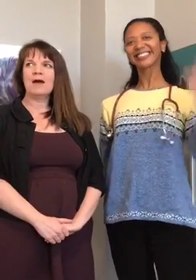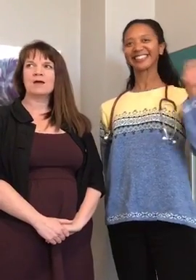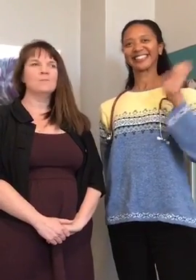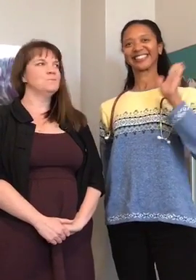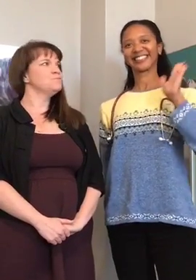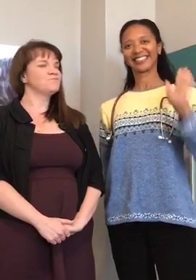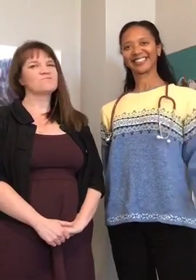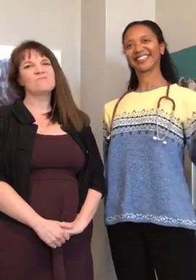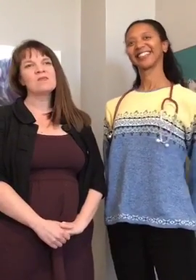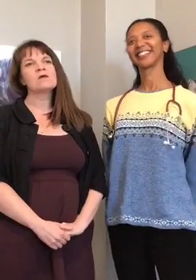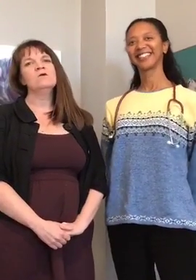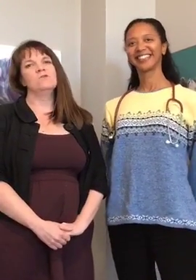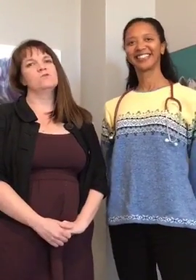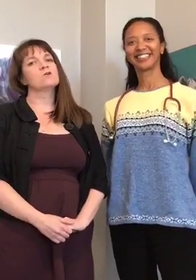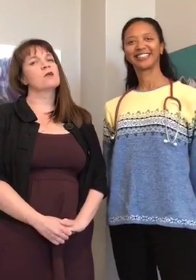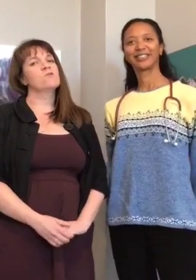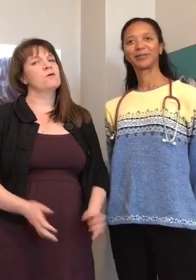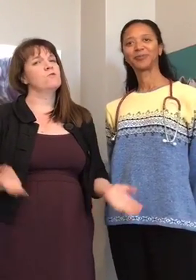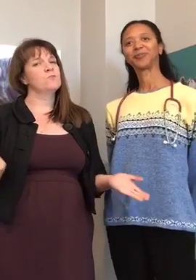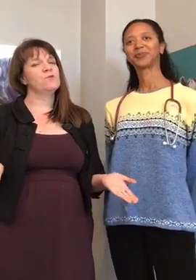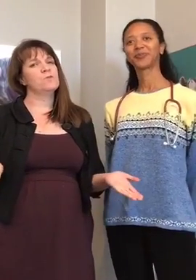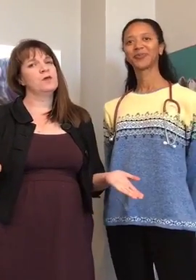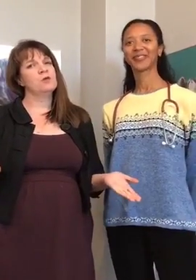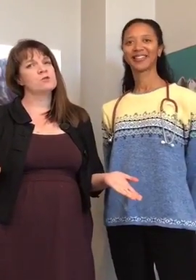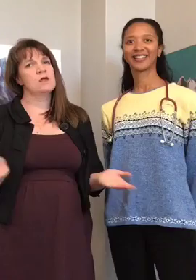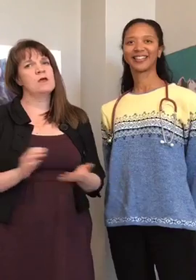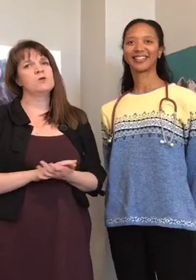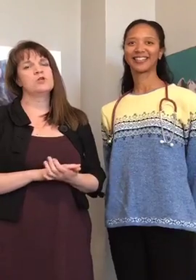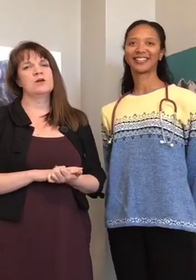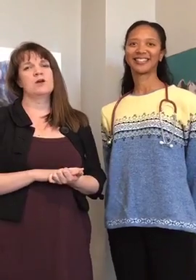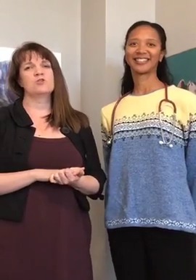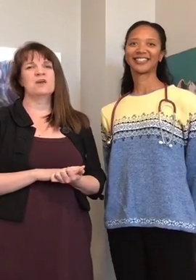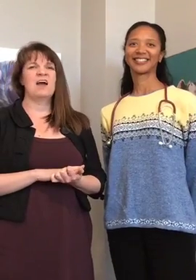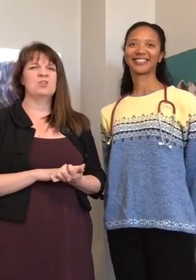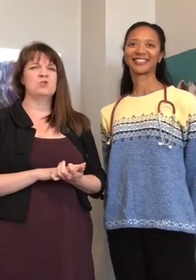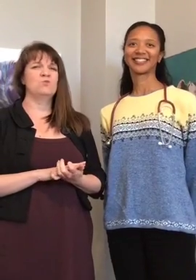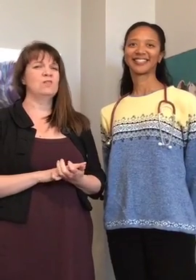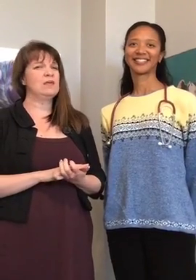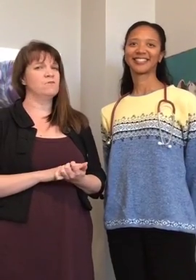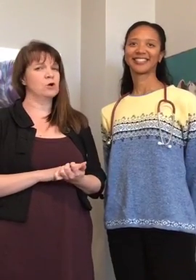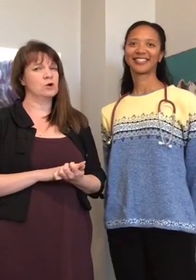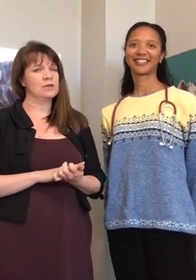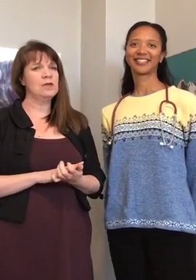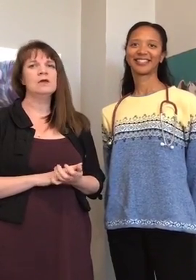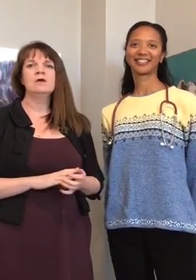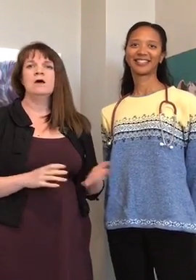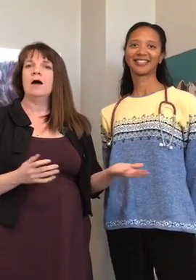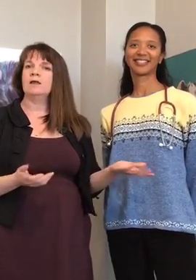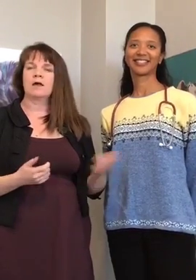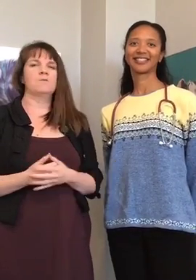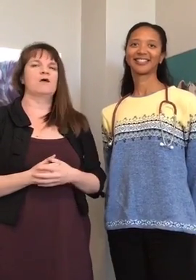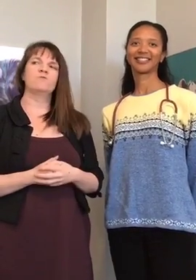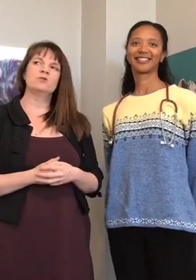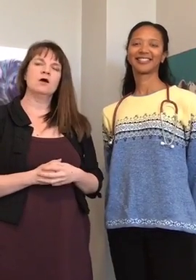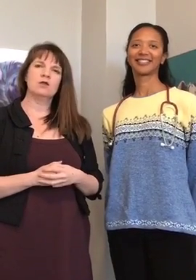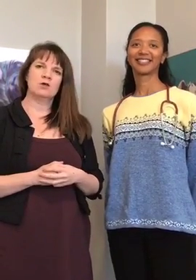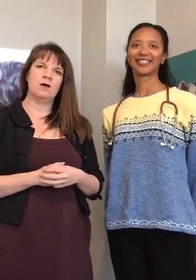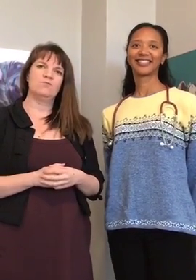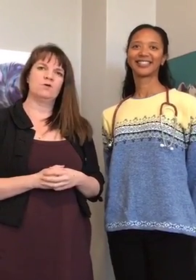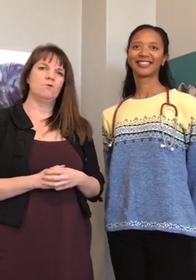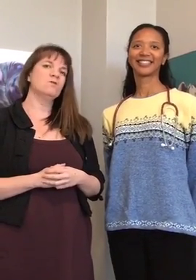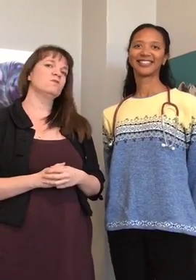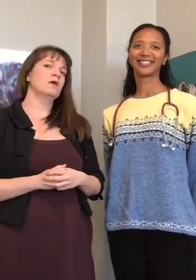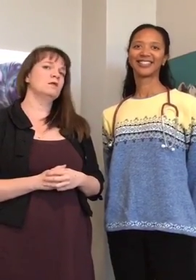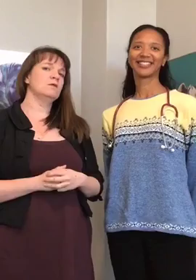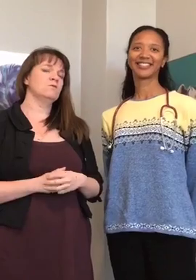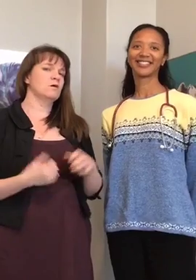welcome back. So Dr. Cantrell was supposed to be here today, but she actually had to leave early, and I got back for my talking time.